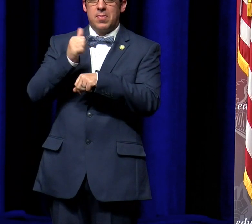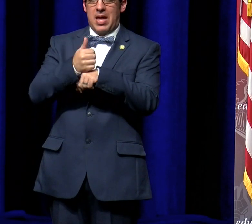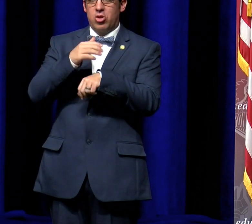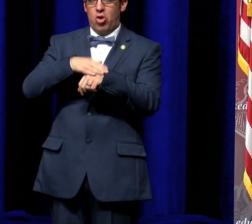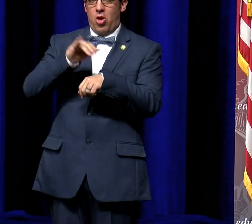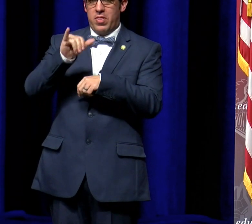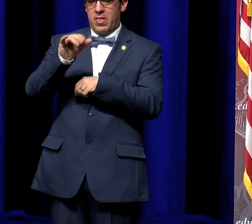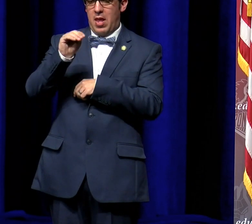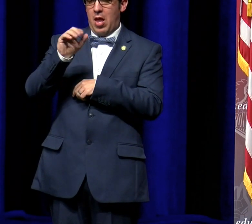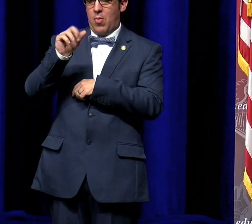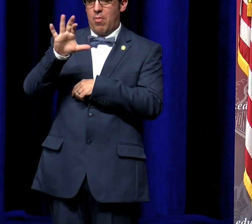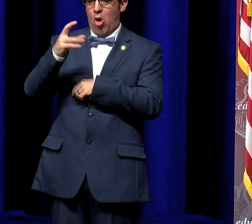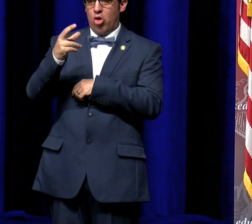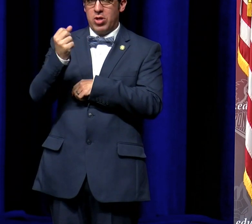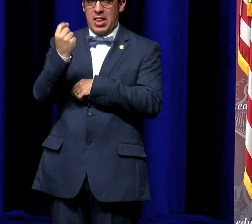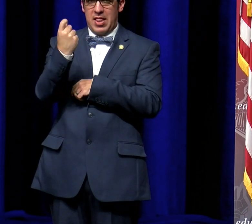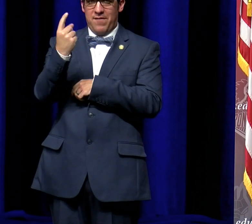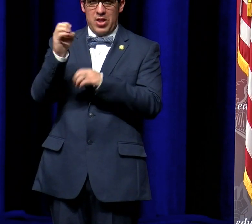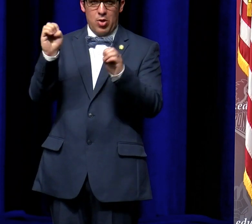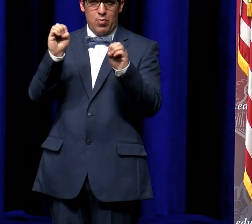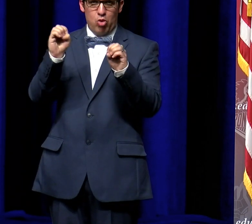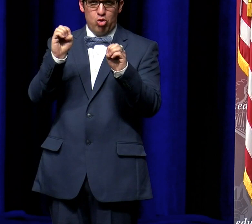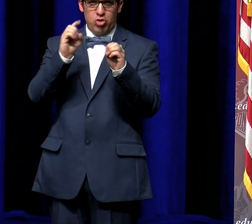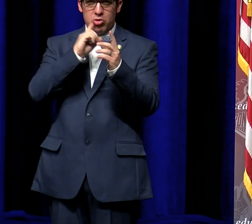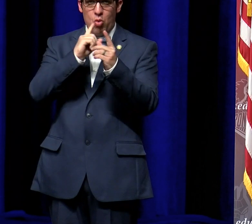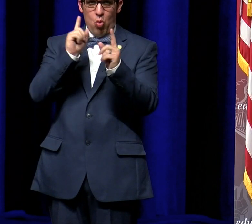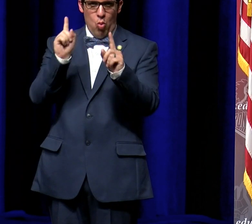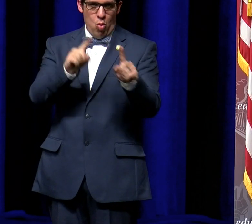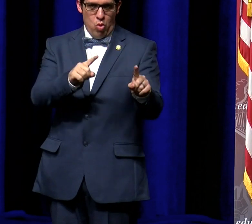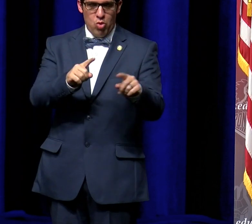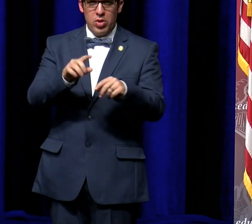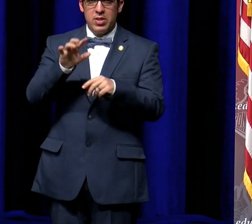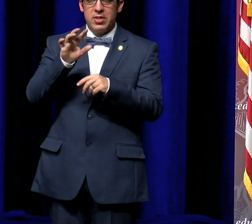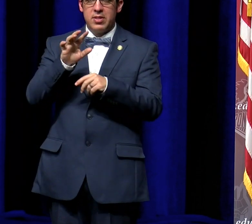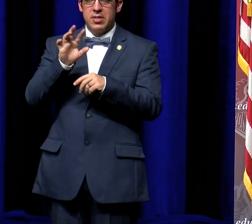emergency order that I issued. And the 7th